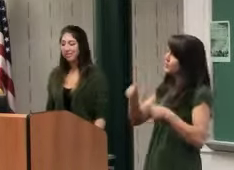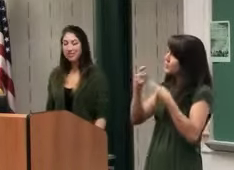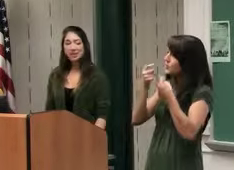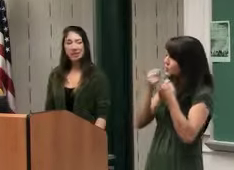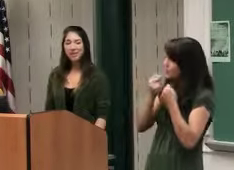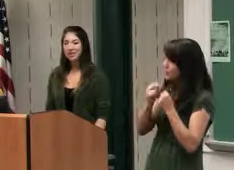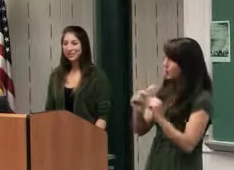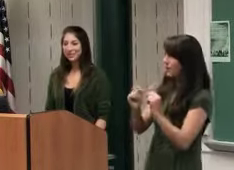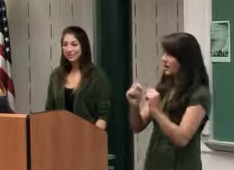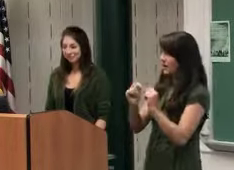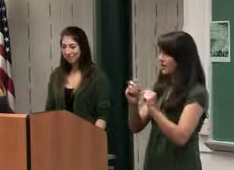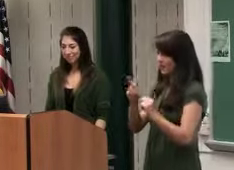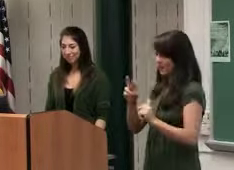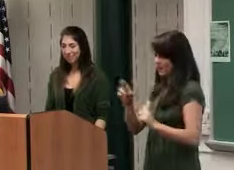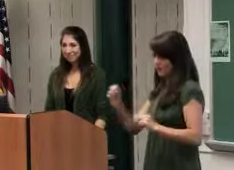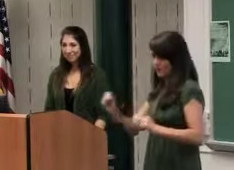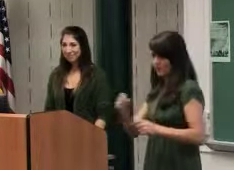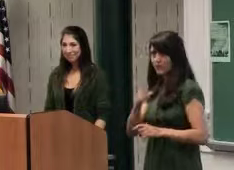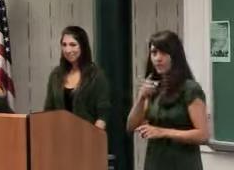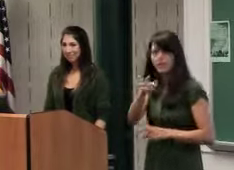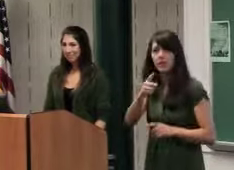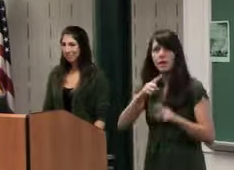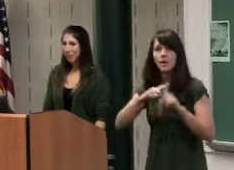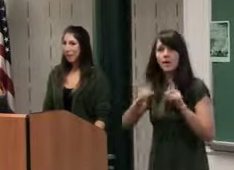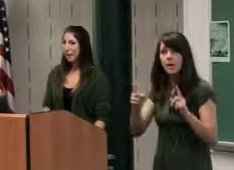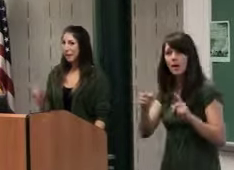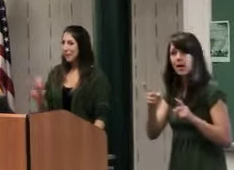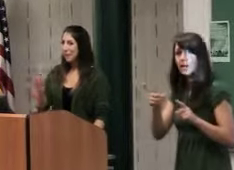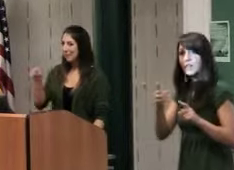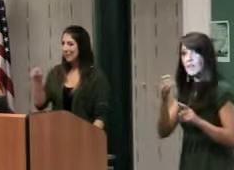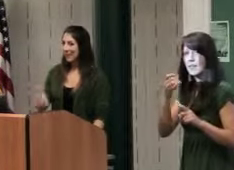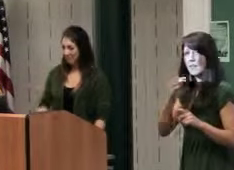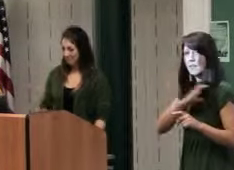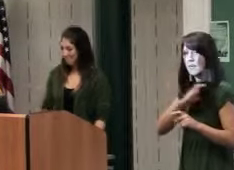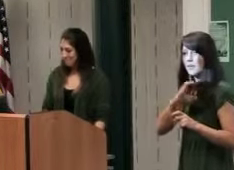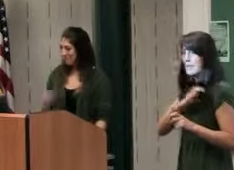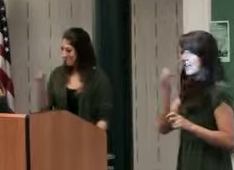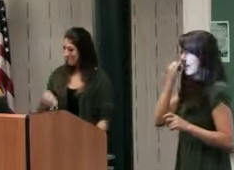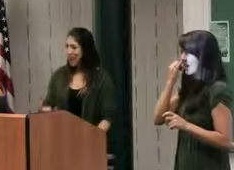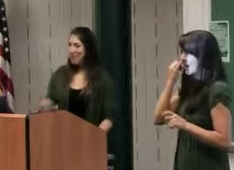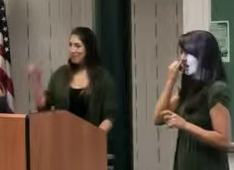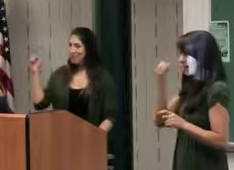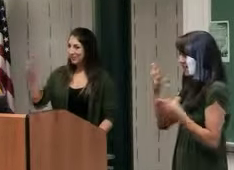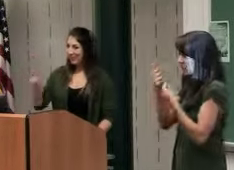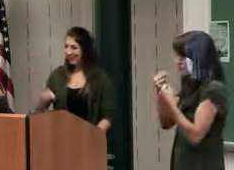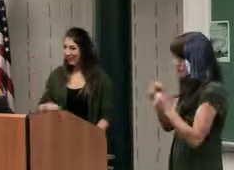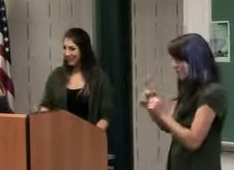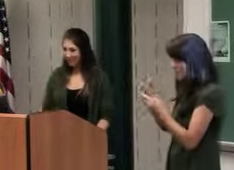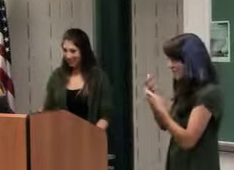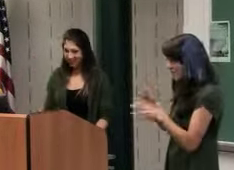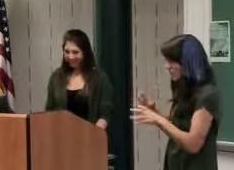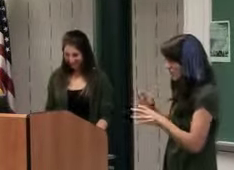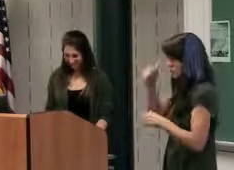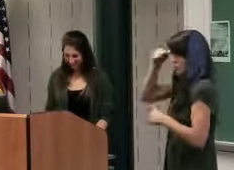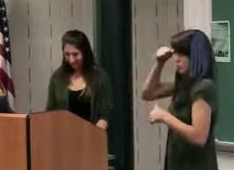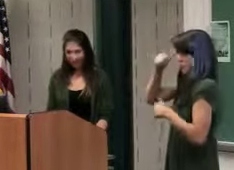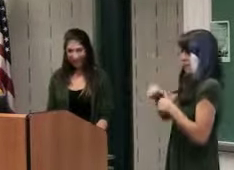of helpful. Yeah, but when you're done trying it, remember the awful stories I've told you. But try it.